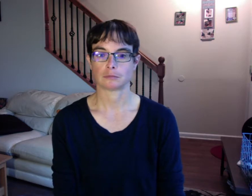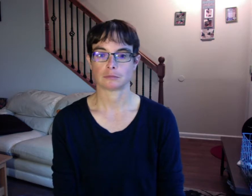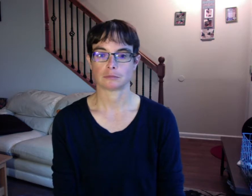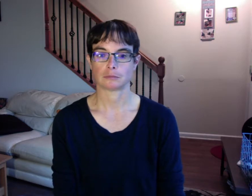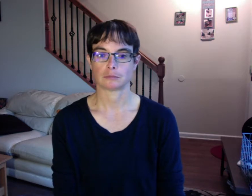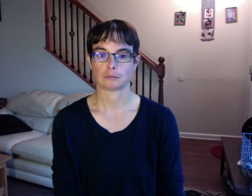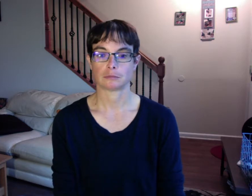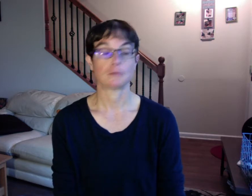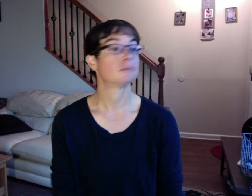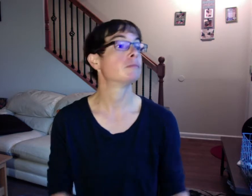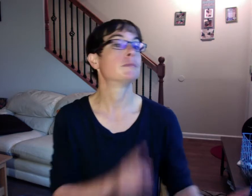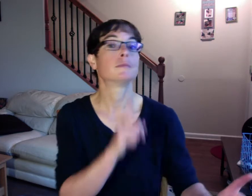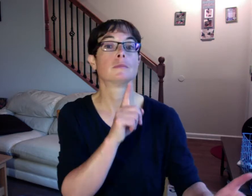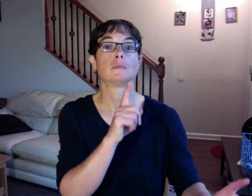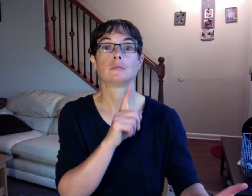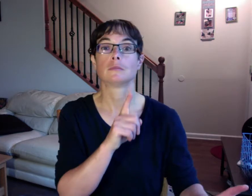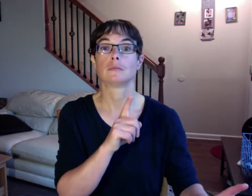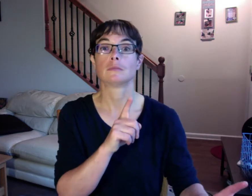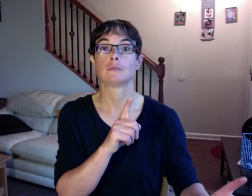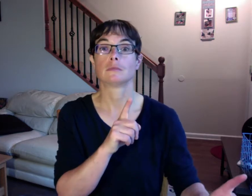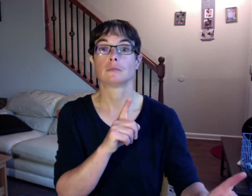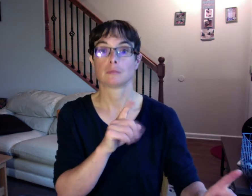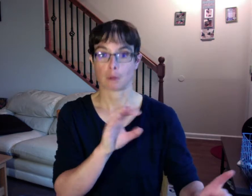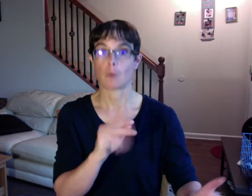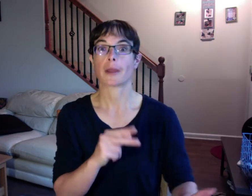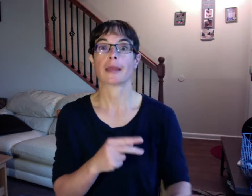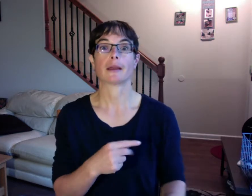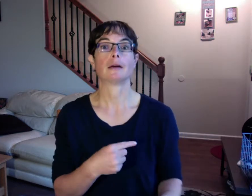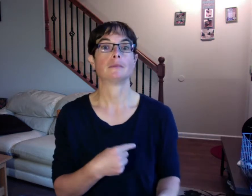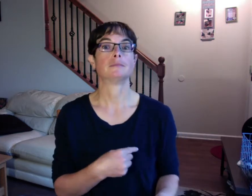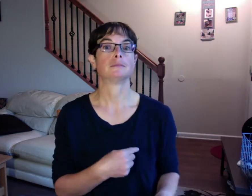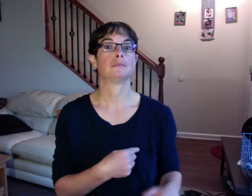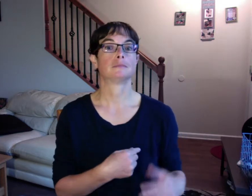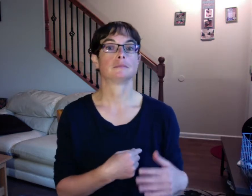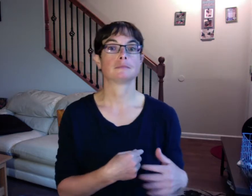Once you get it, I'm going to pop up and show you what I have, and we'll see if we're right.